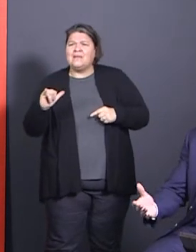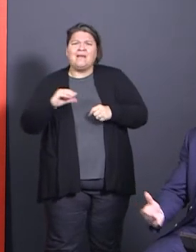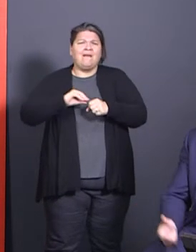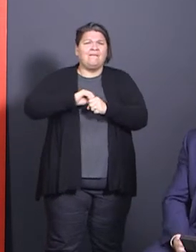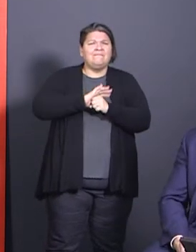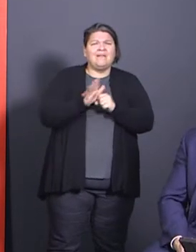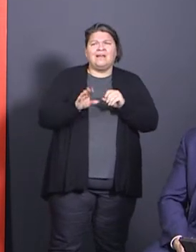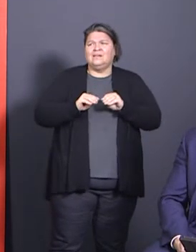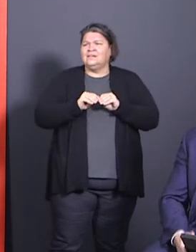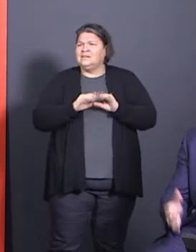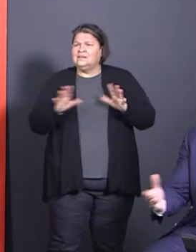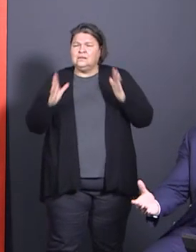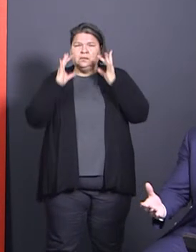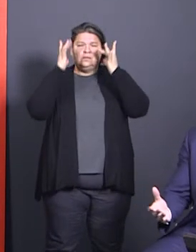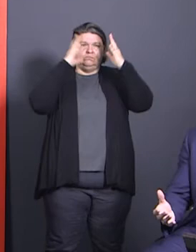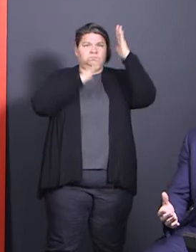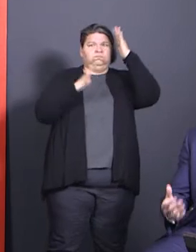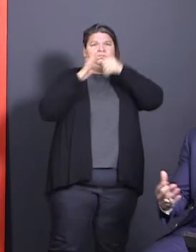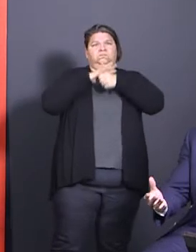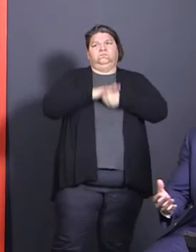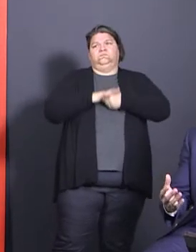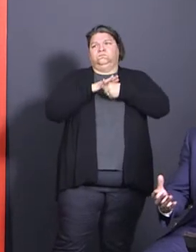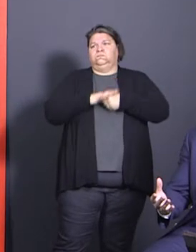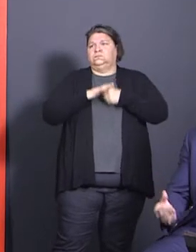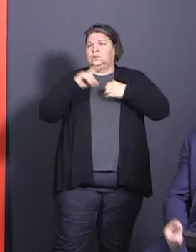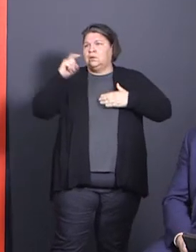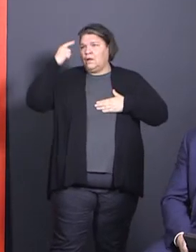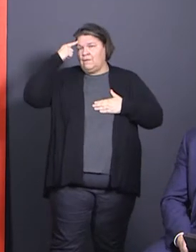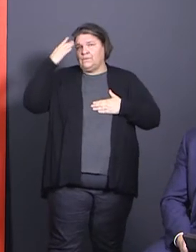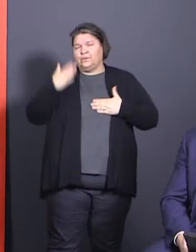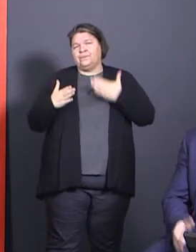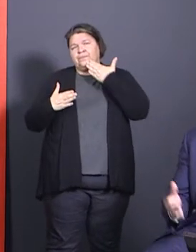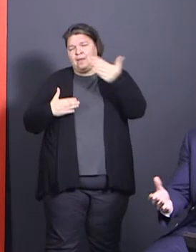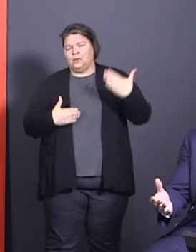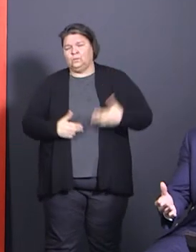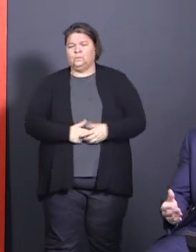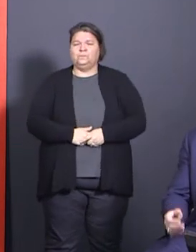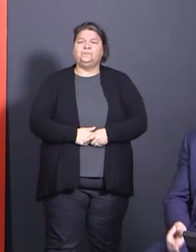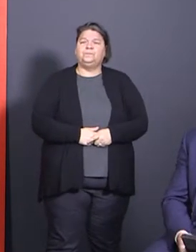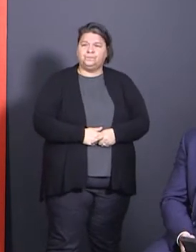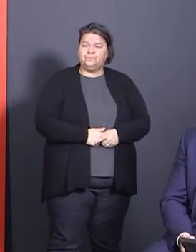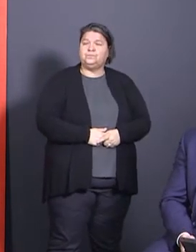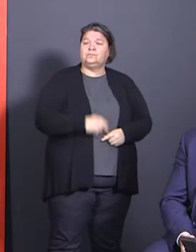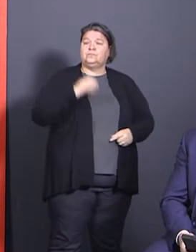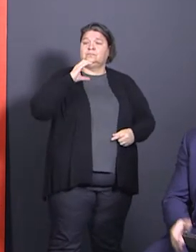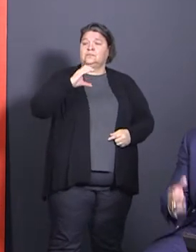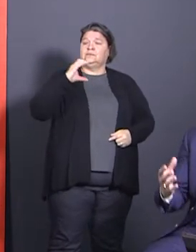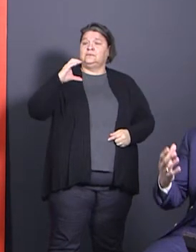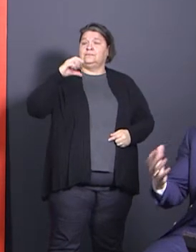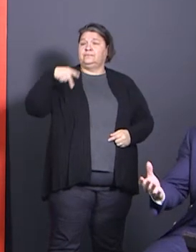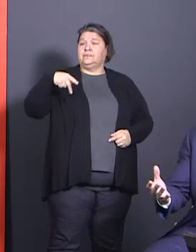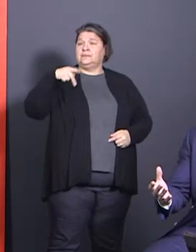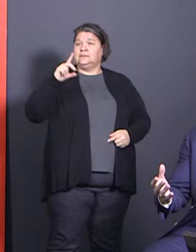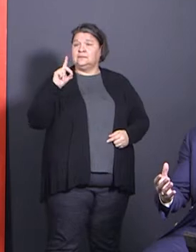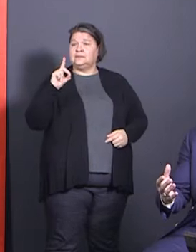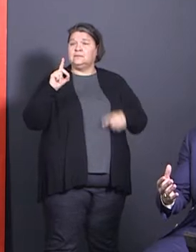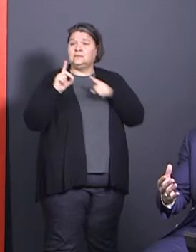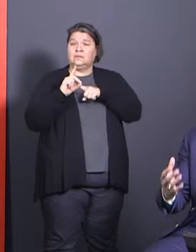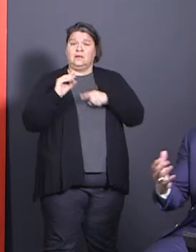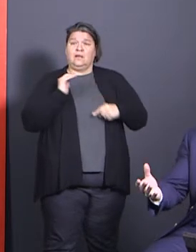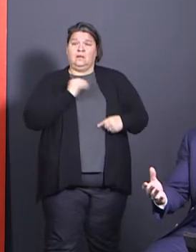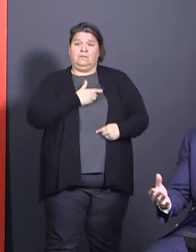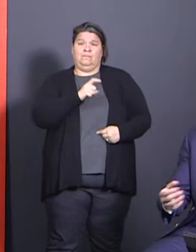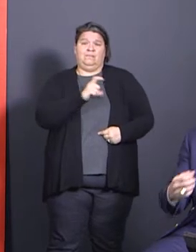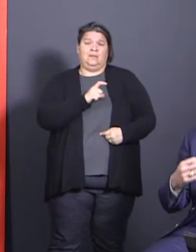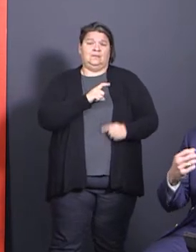able to do that for us. CCPD, not only is it vital for the infrastructure of our police department, the funds that we use